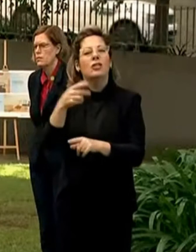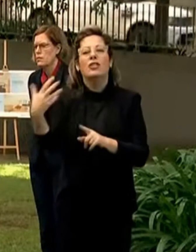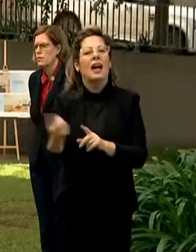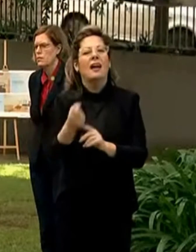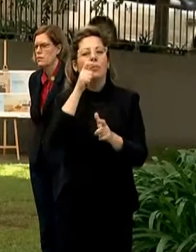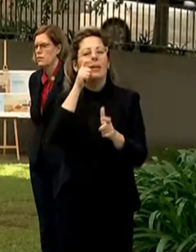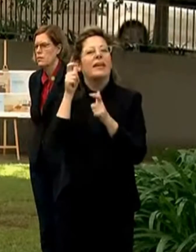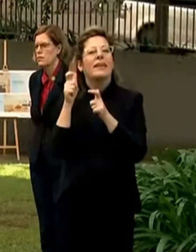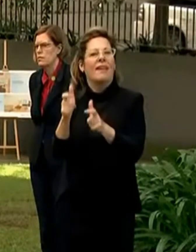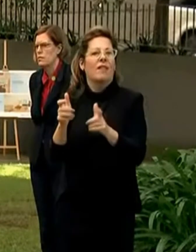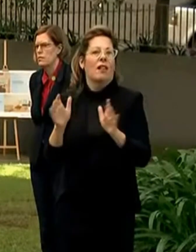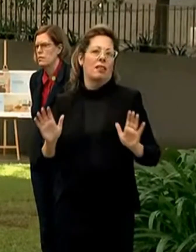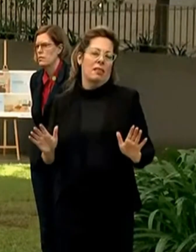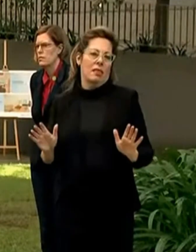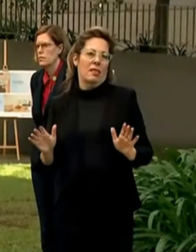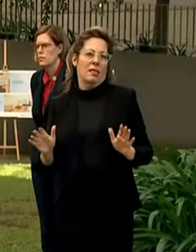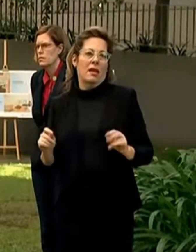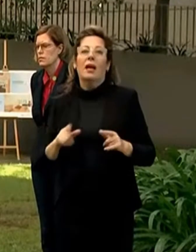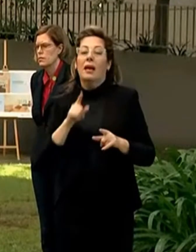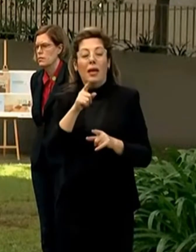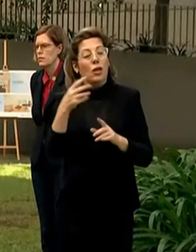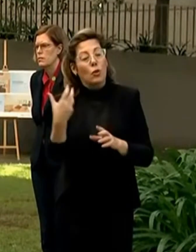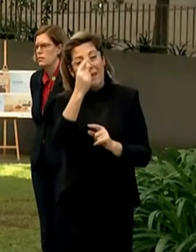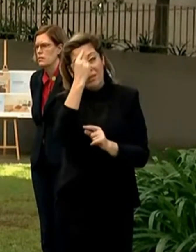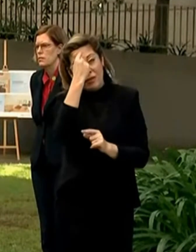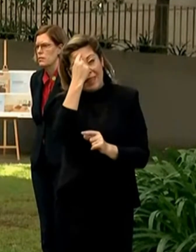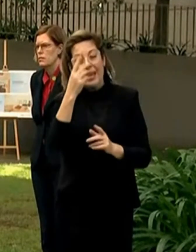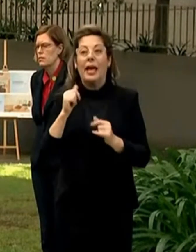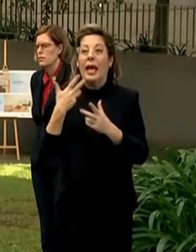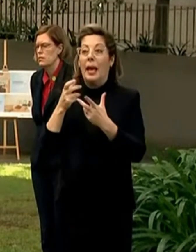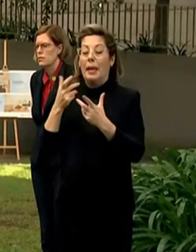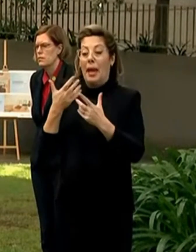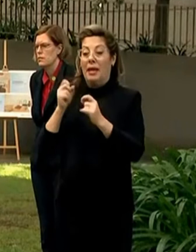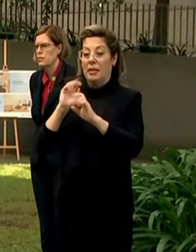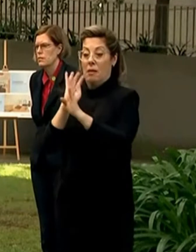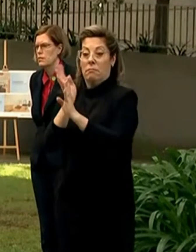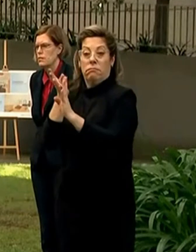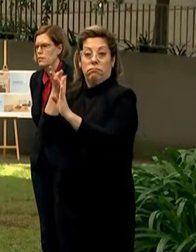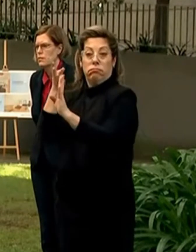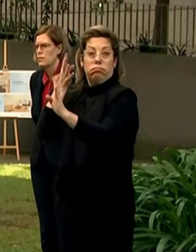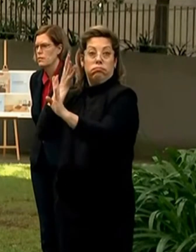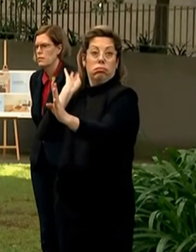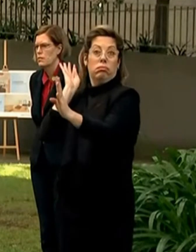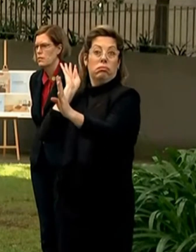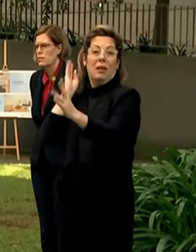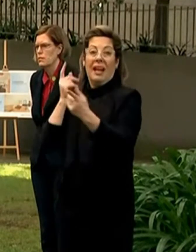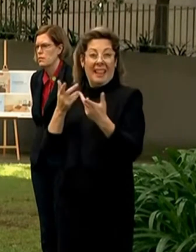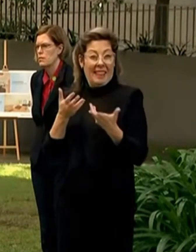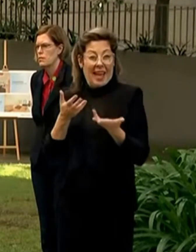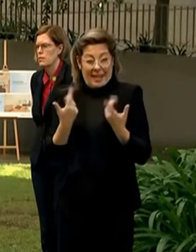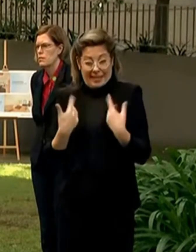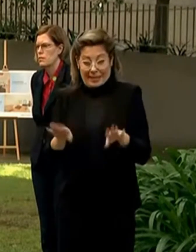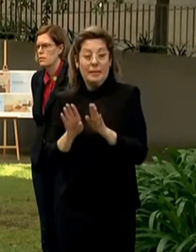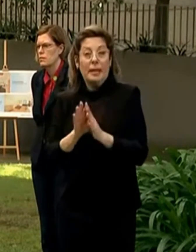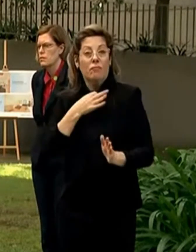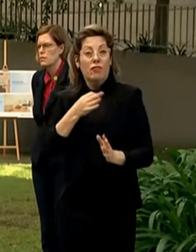need to know that waiting outside in a queue is as dangerous potentially as being in close proximity inside a venue. So it's just